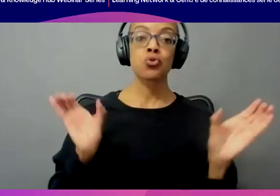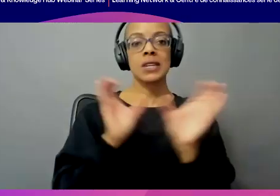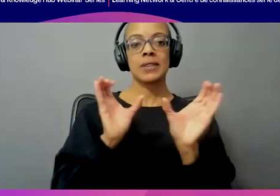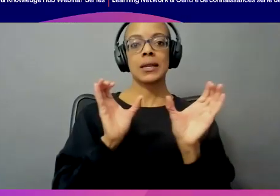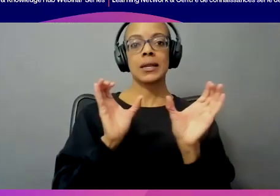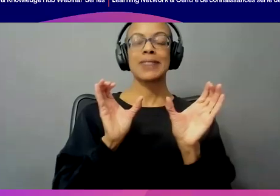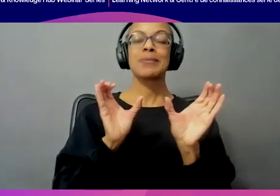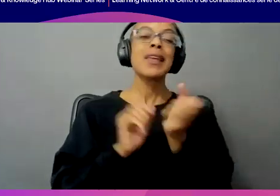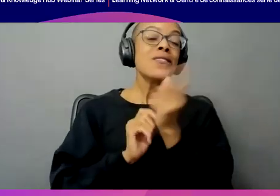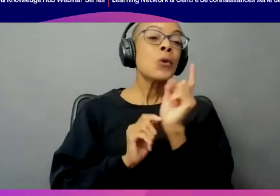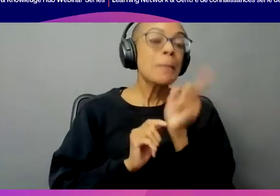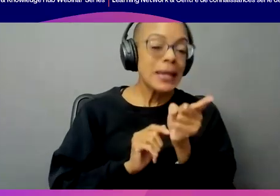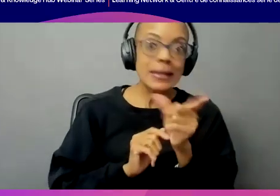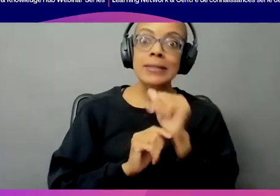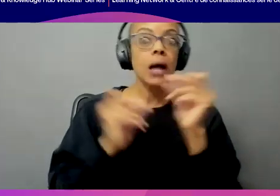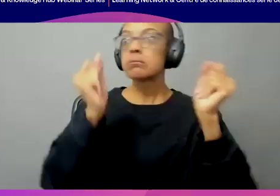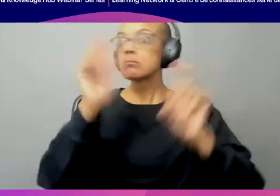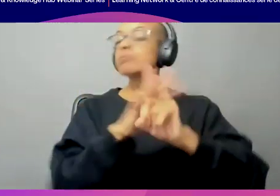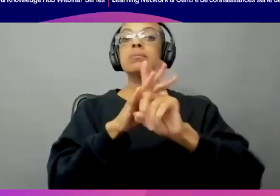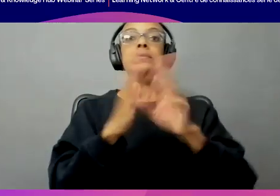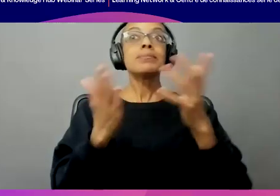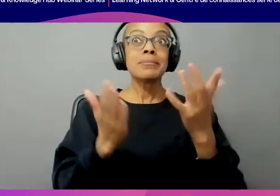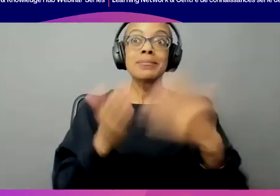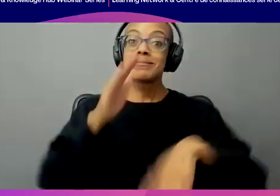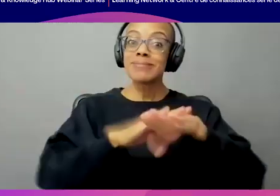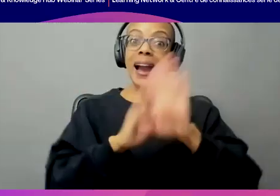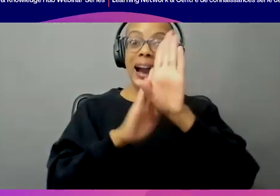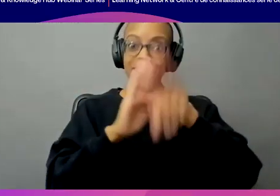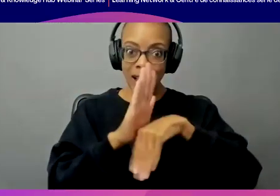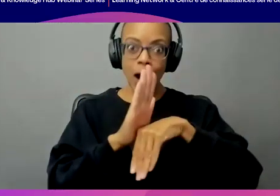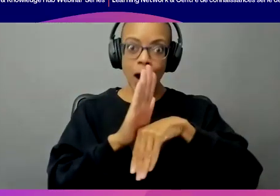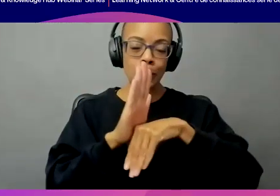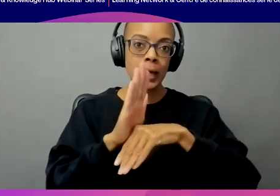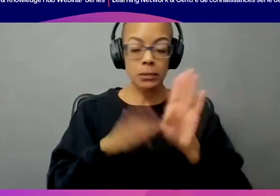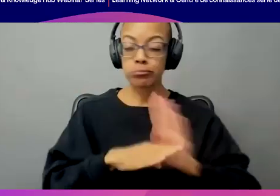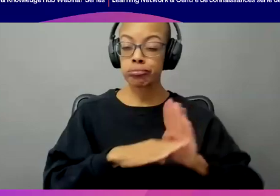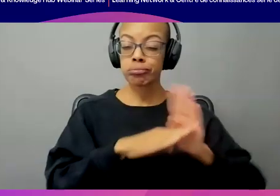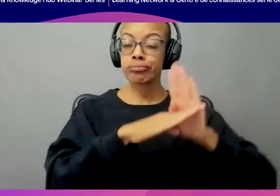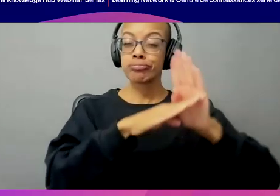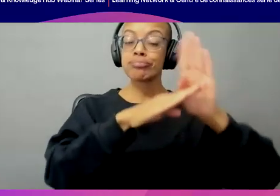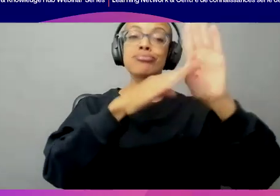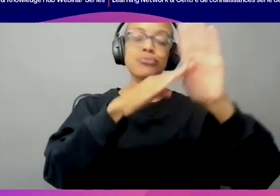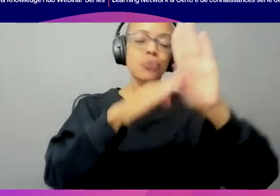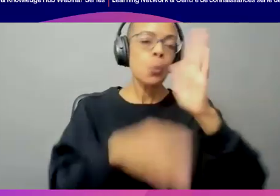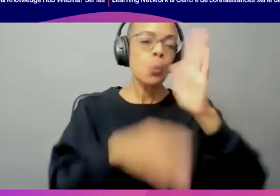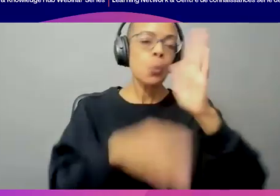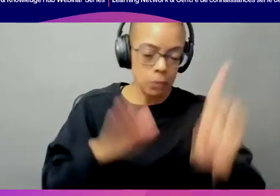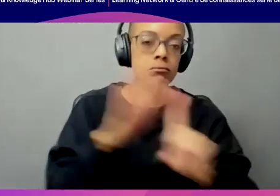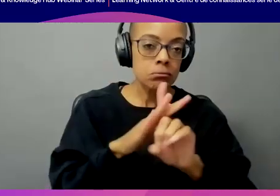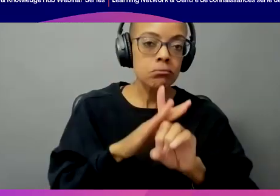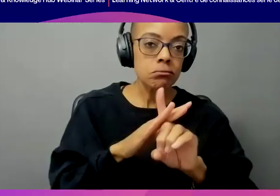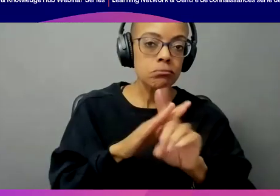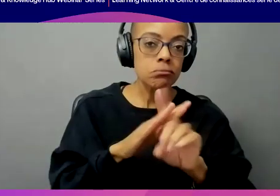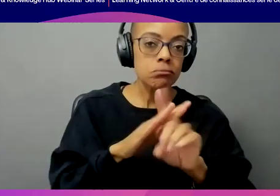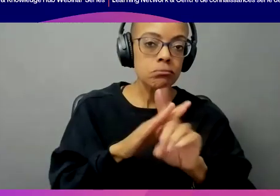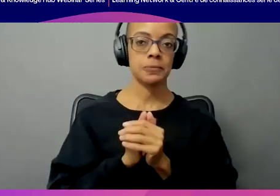few minutes. It doesn't come immediately. It may take up to half an hour, depending how many people are doing it at the same time. But it will be there. If you don't